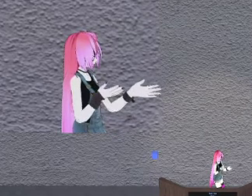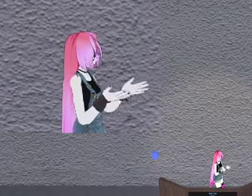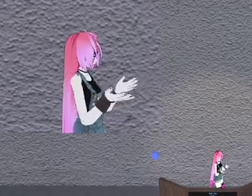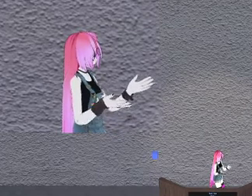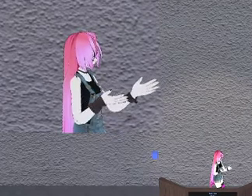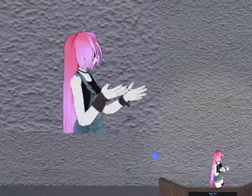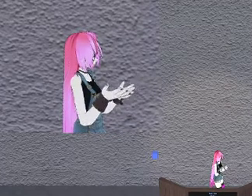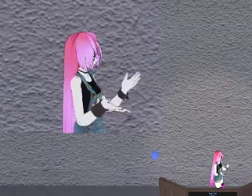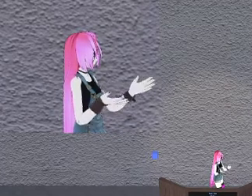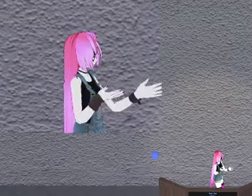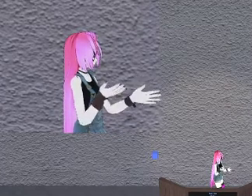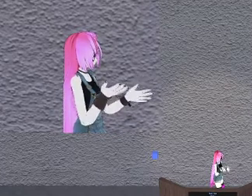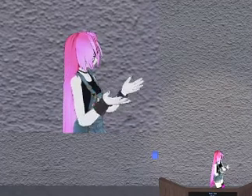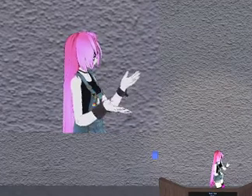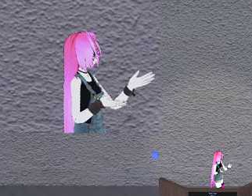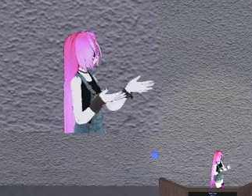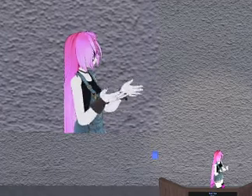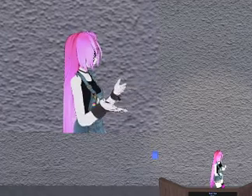Gesture. This.